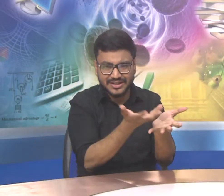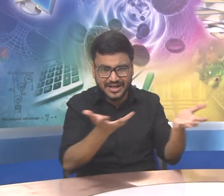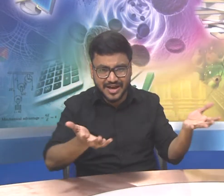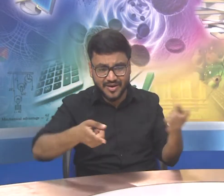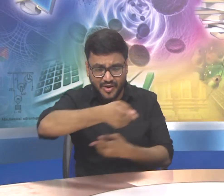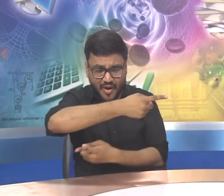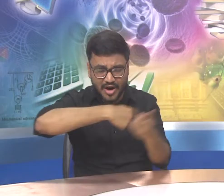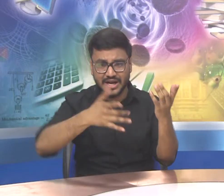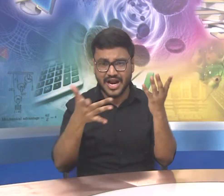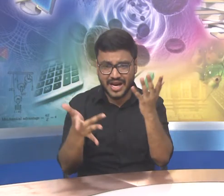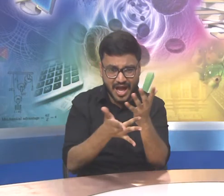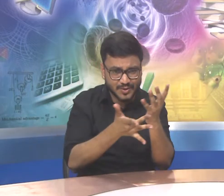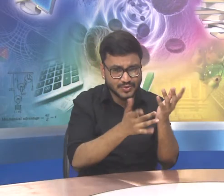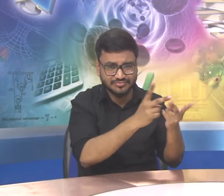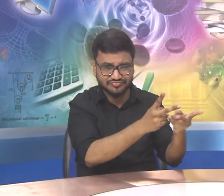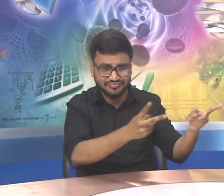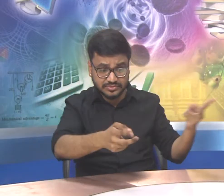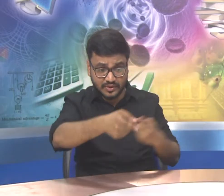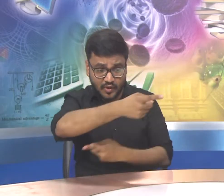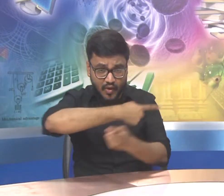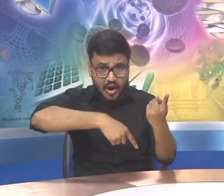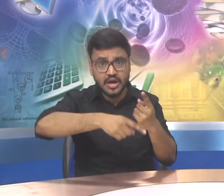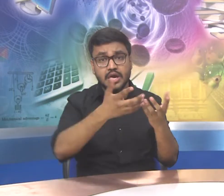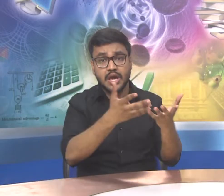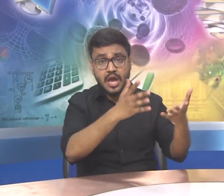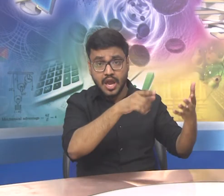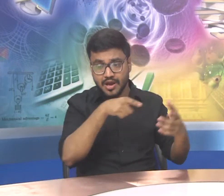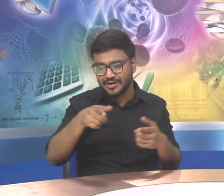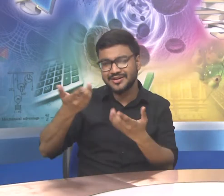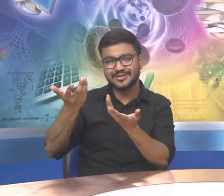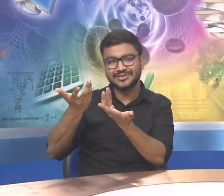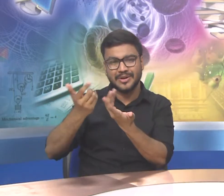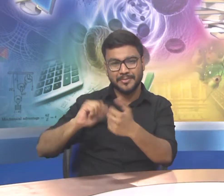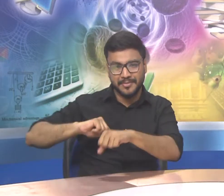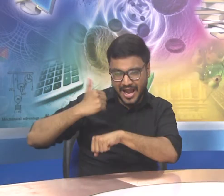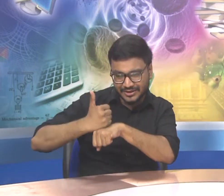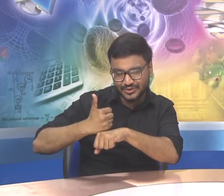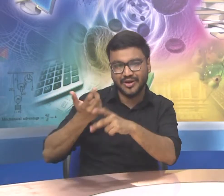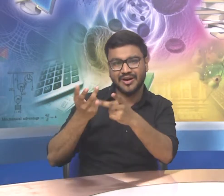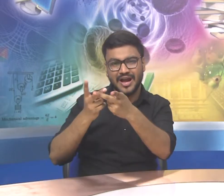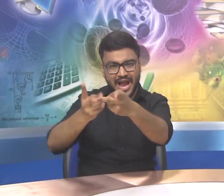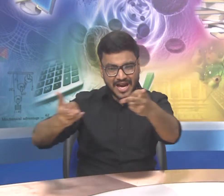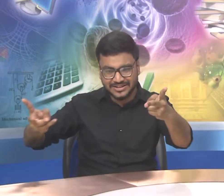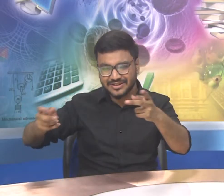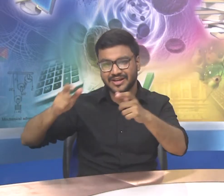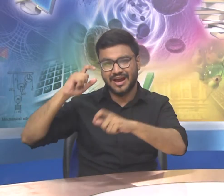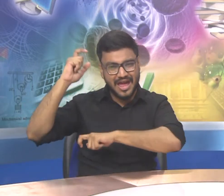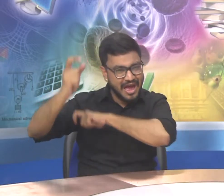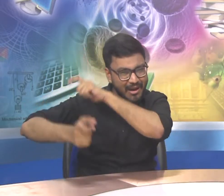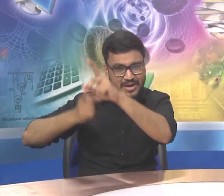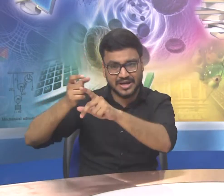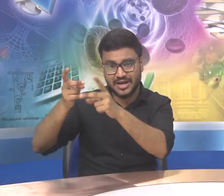Industrial means related to industry, factors and the production of goods.